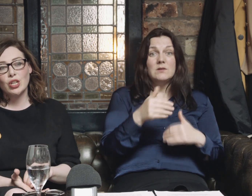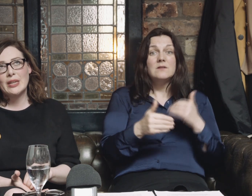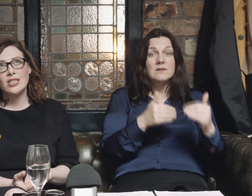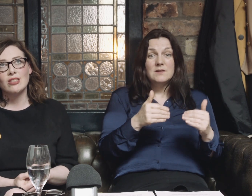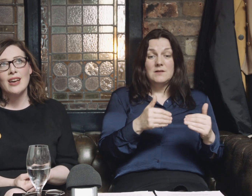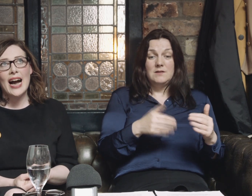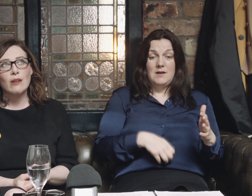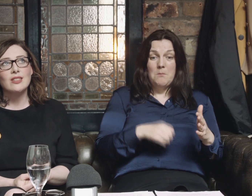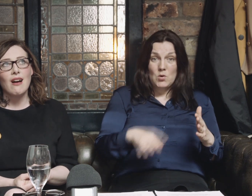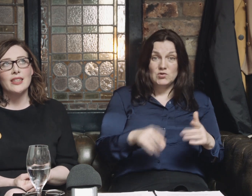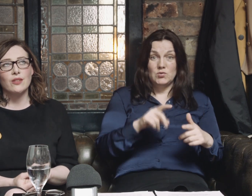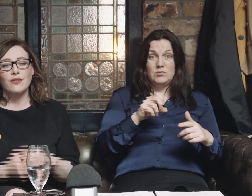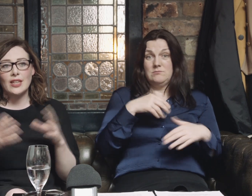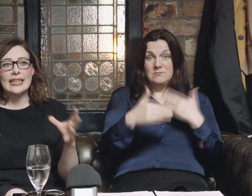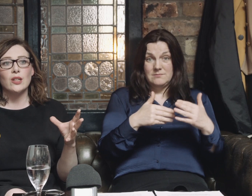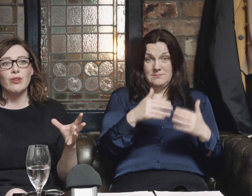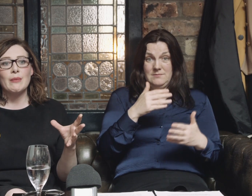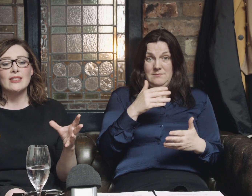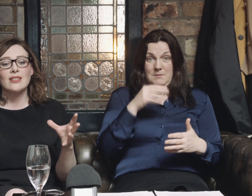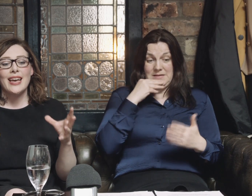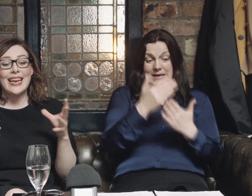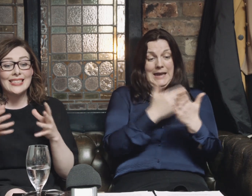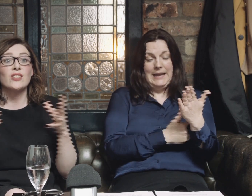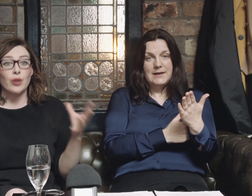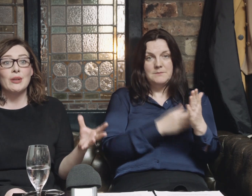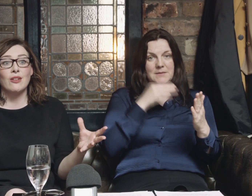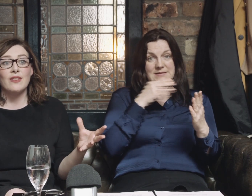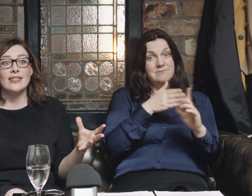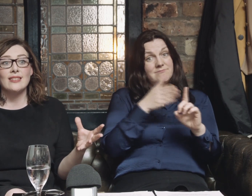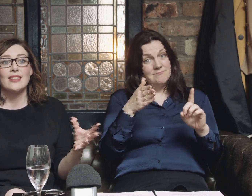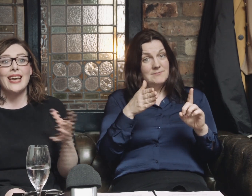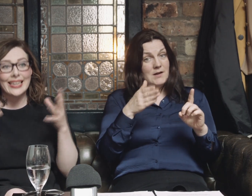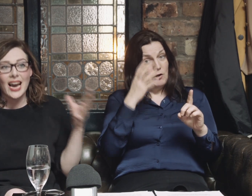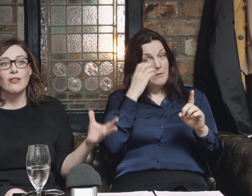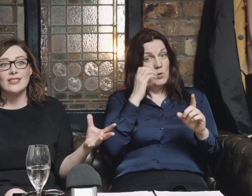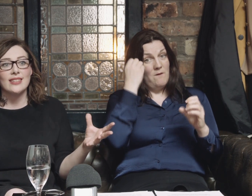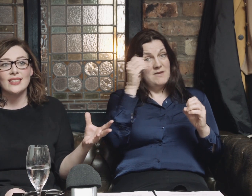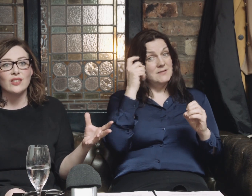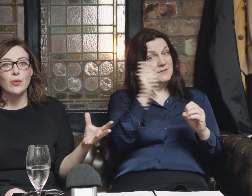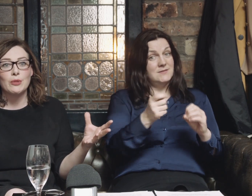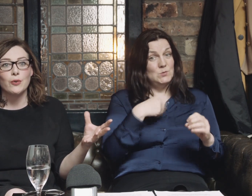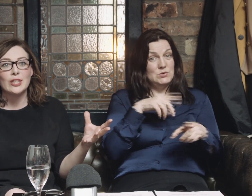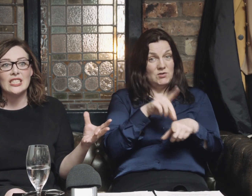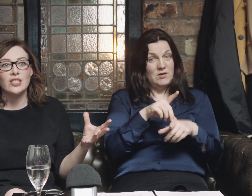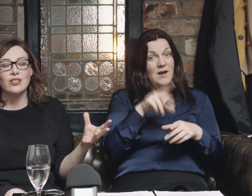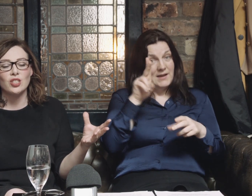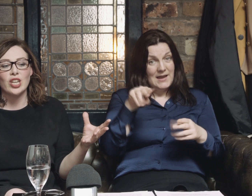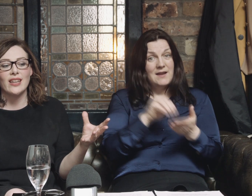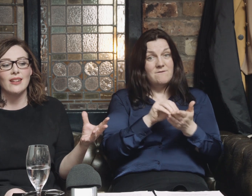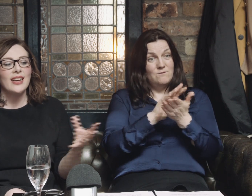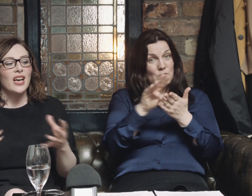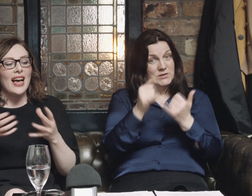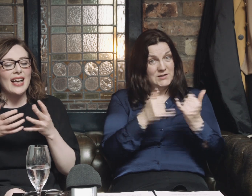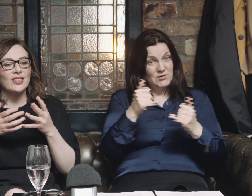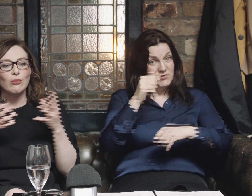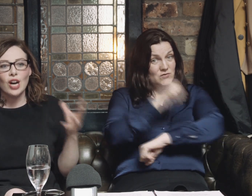abortion or a termination outside of the legal remit, it is a criminal offence. It carries a sentence of up to 14 years in